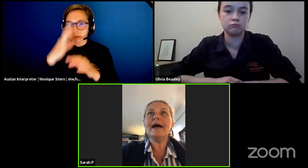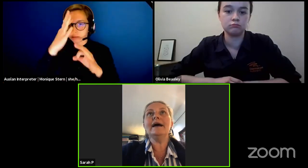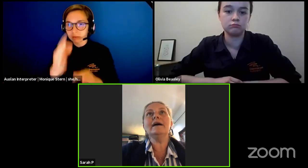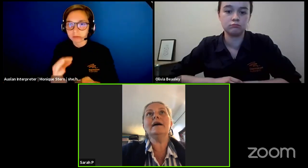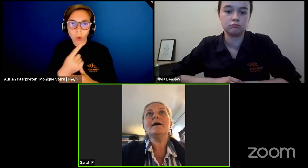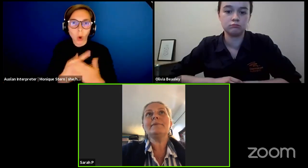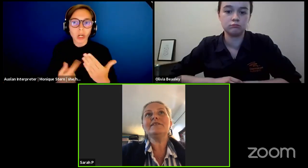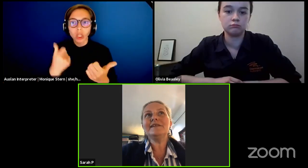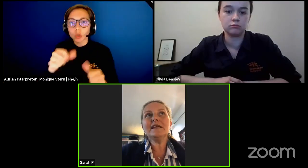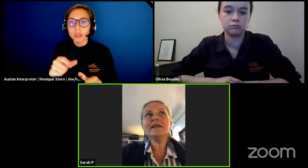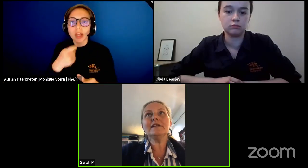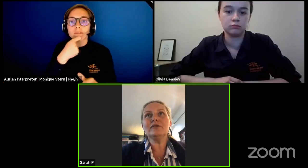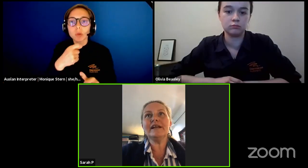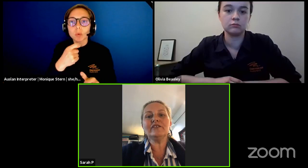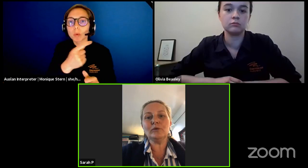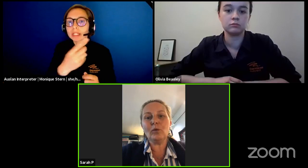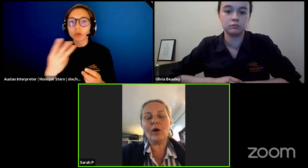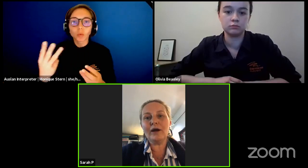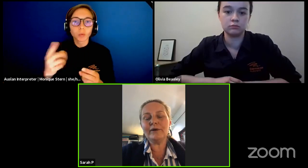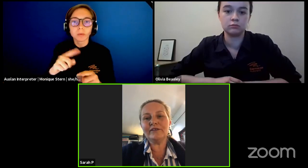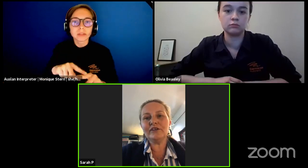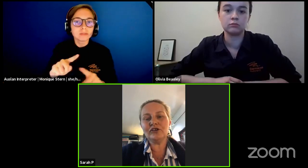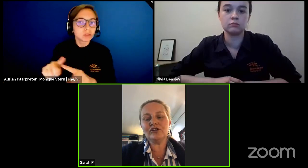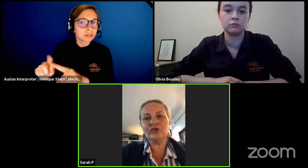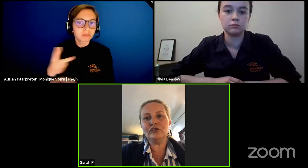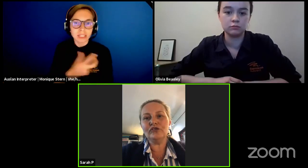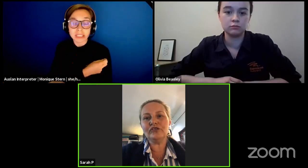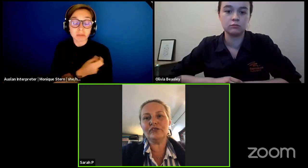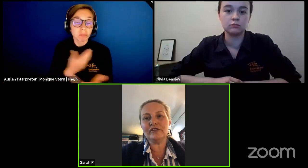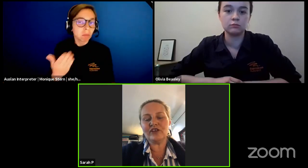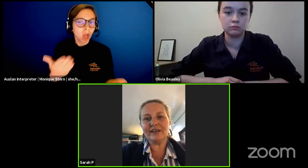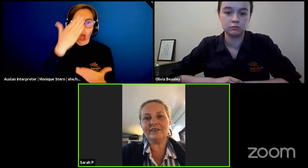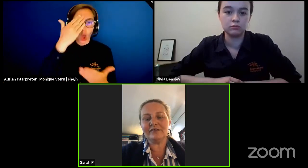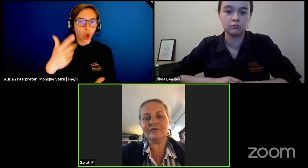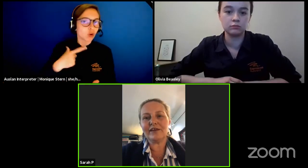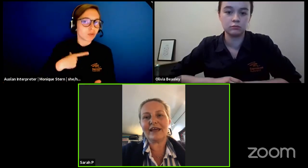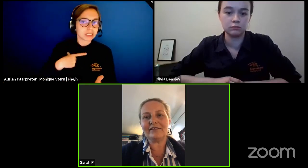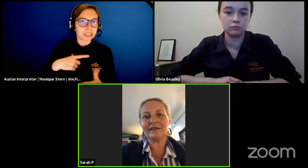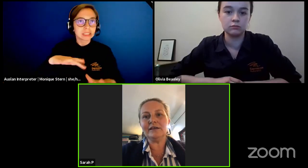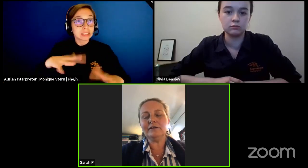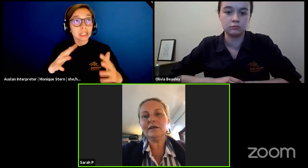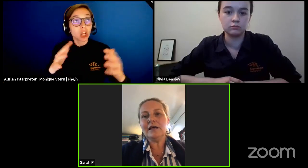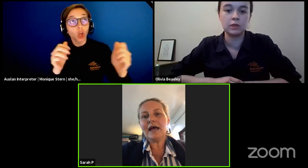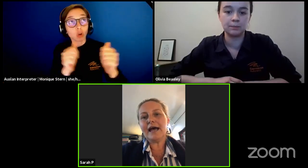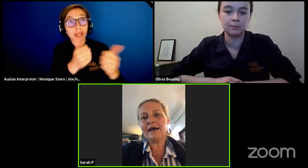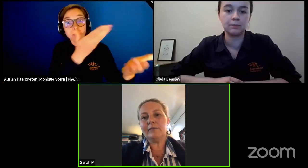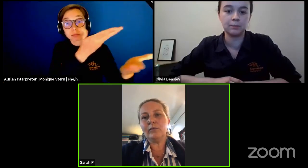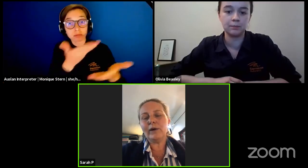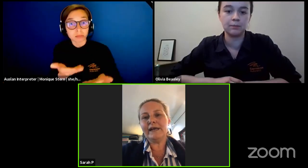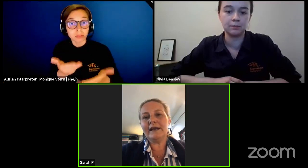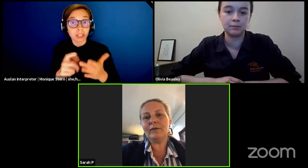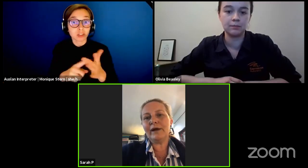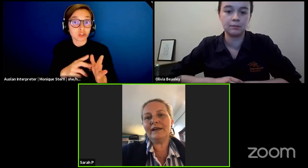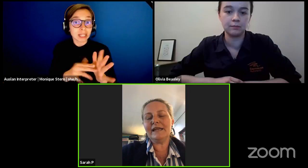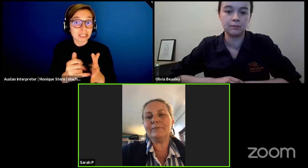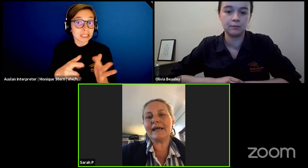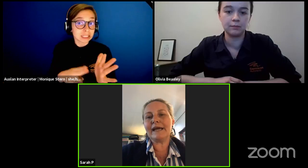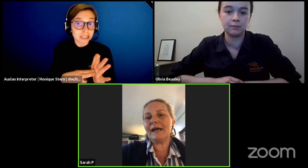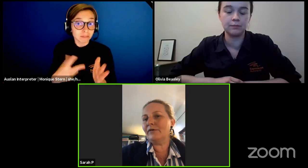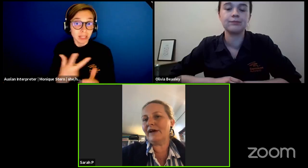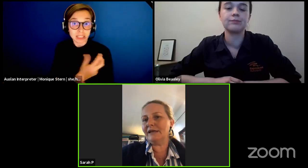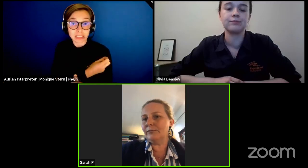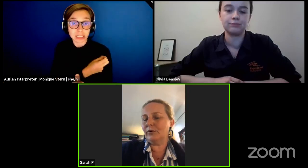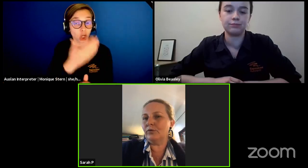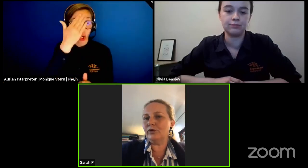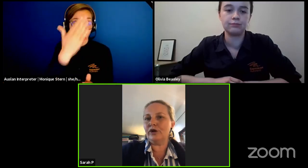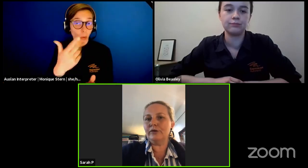no particular reason why we didn't use the Janssen vaccine when it